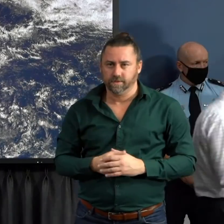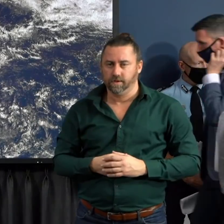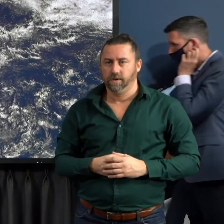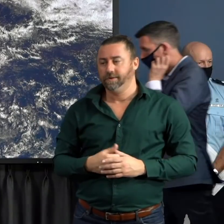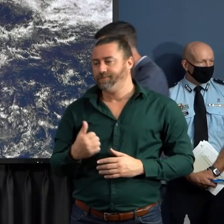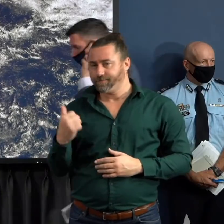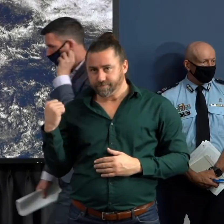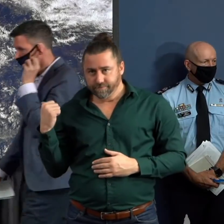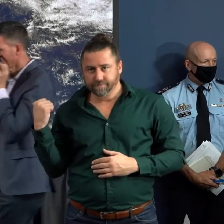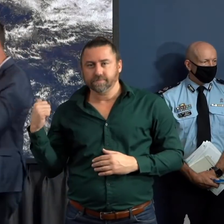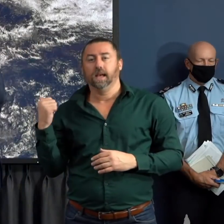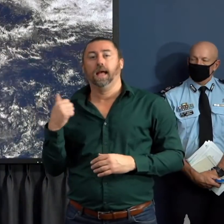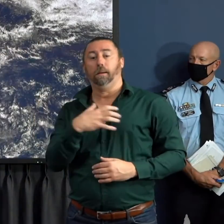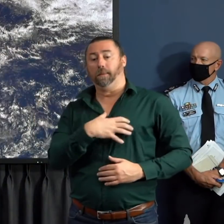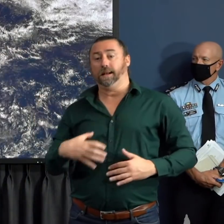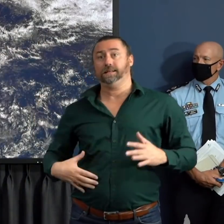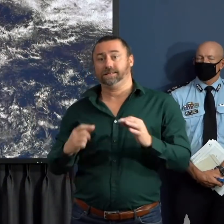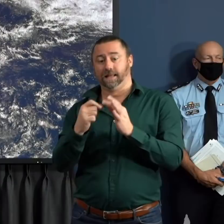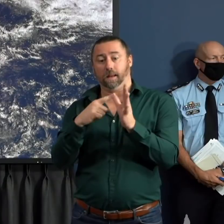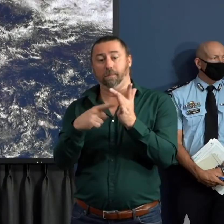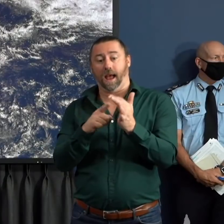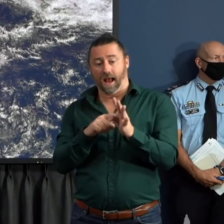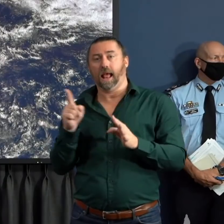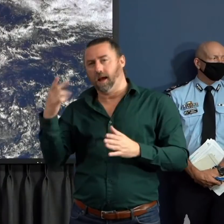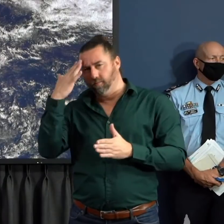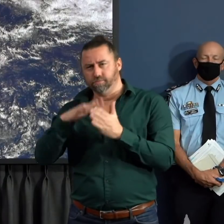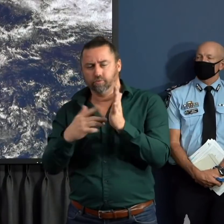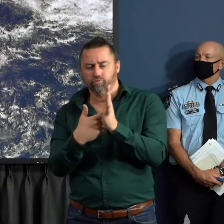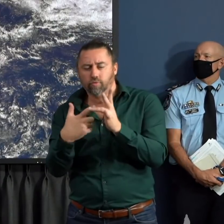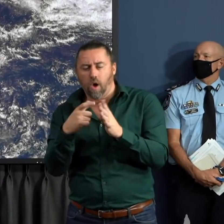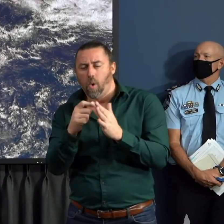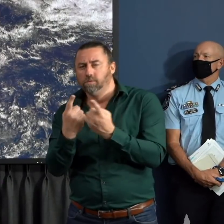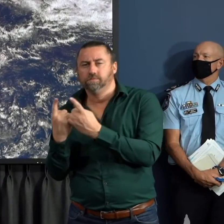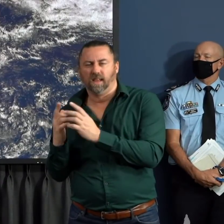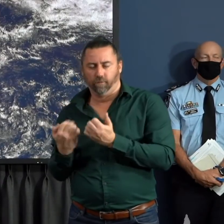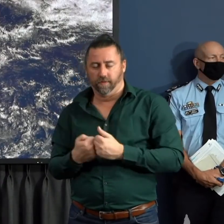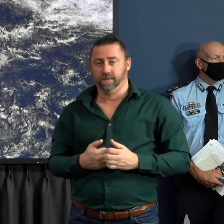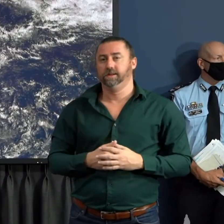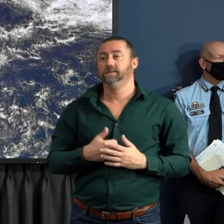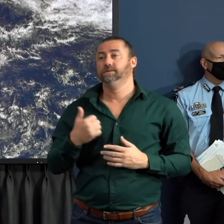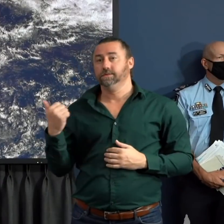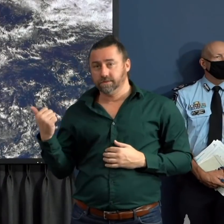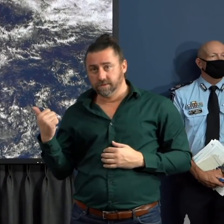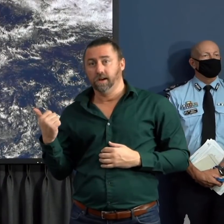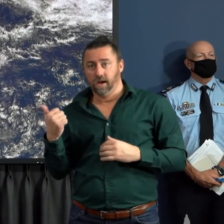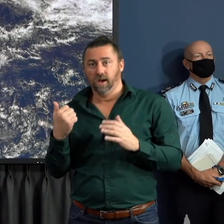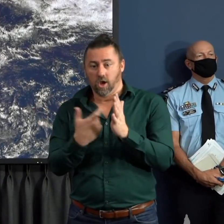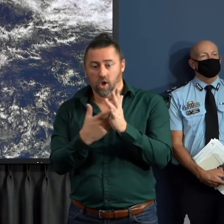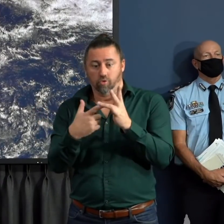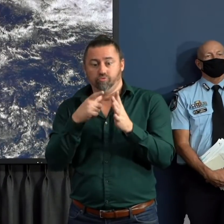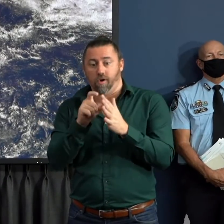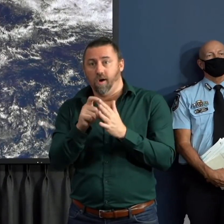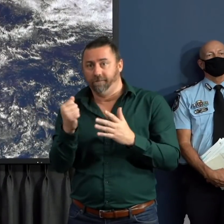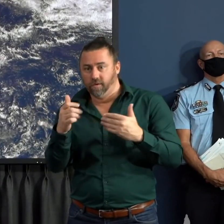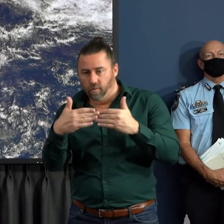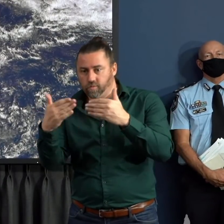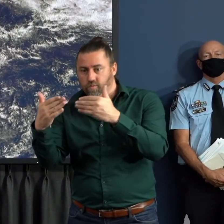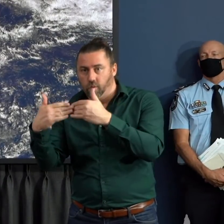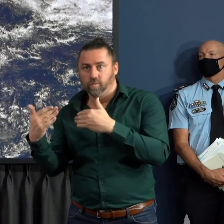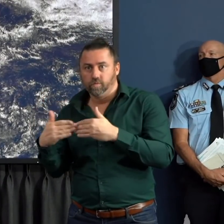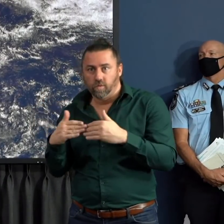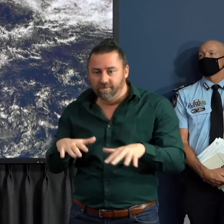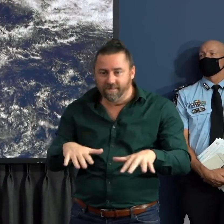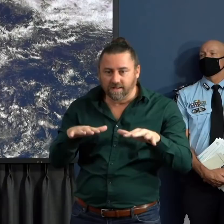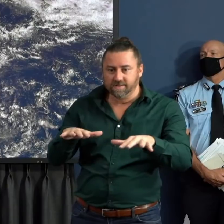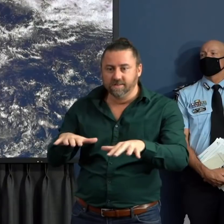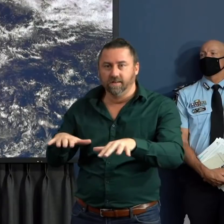transport update. Yeah, thanks very much, Premier. So overnight we've seen increased impacts on our road networks across southeast Queensland. So